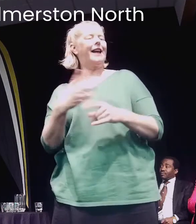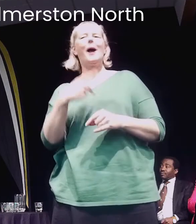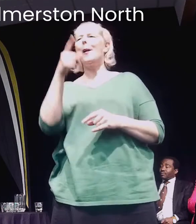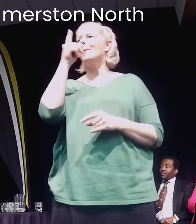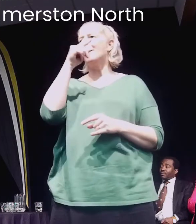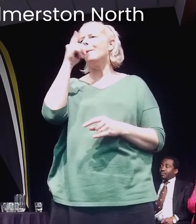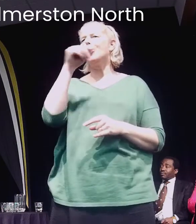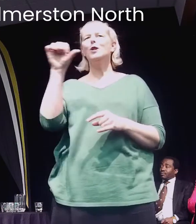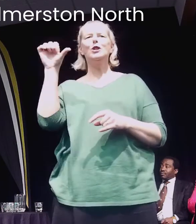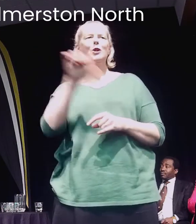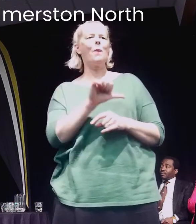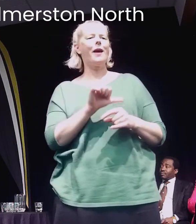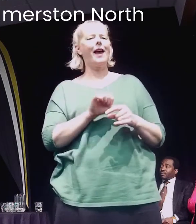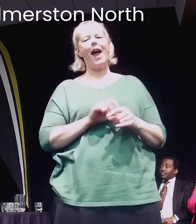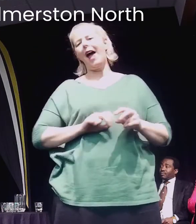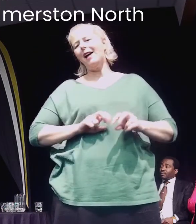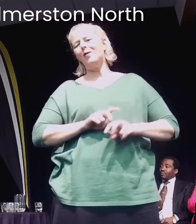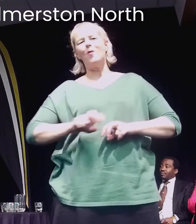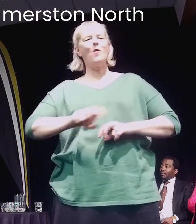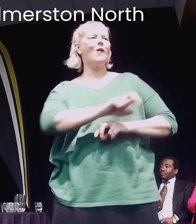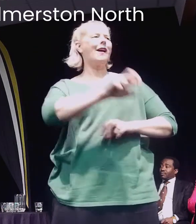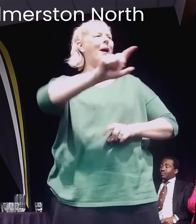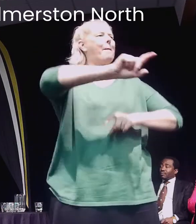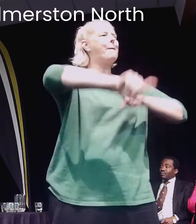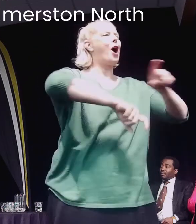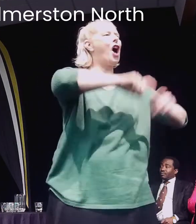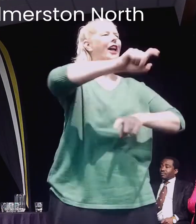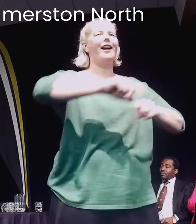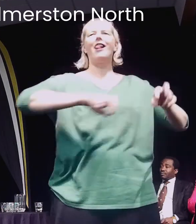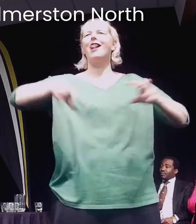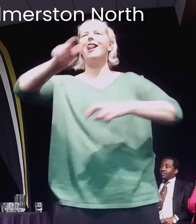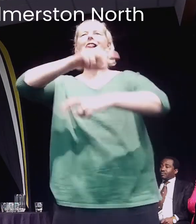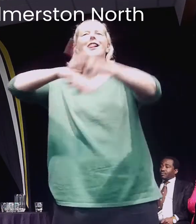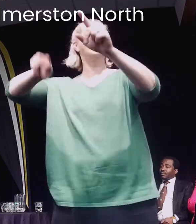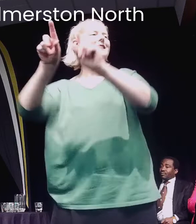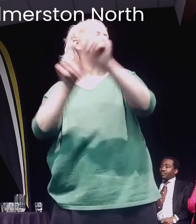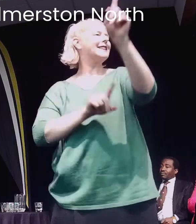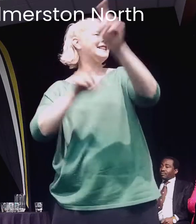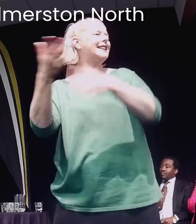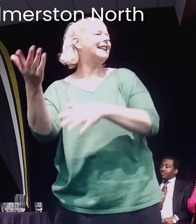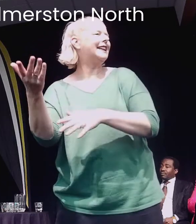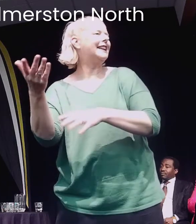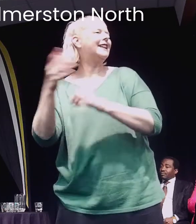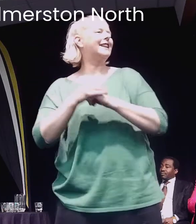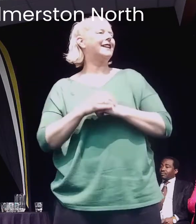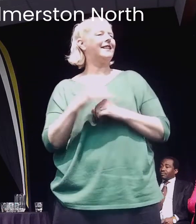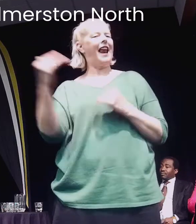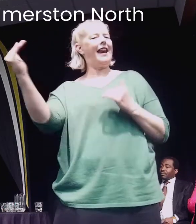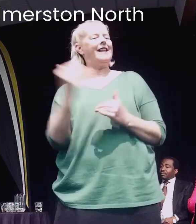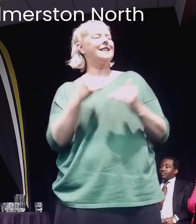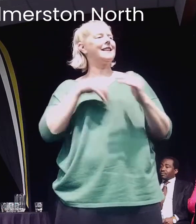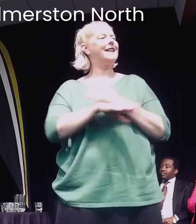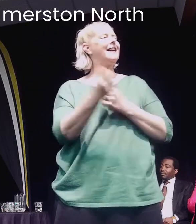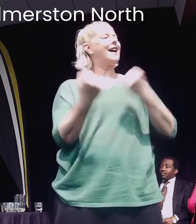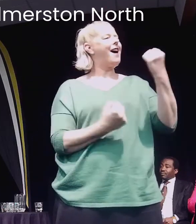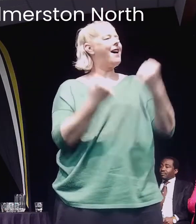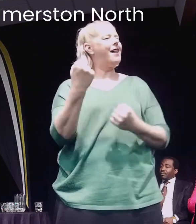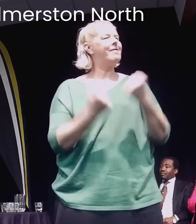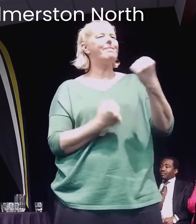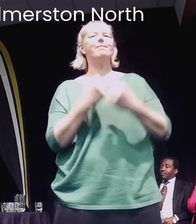stuff like that. And with more people living in the city, and we're kind of cutting back on urban sprawl and protecting our green